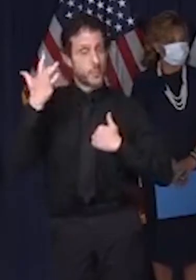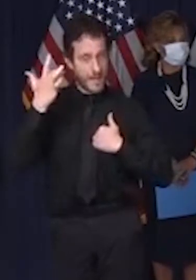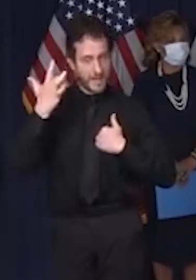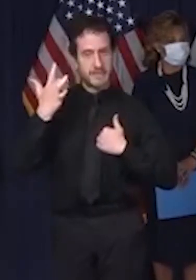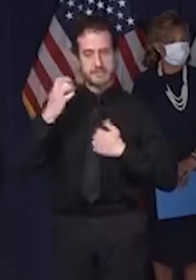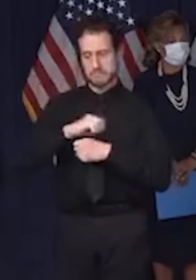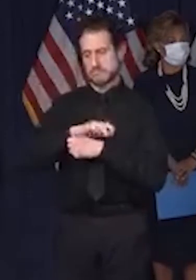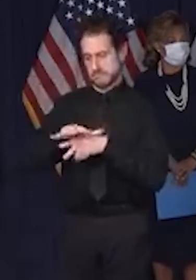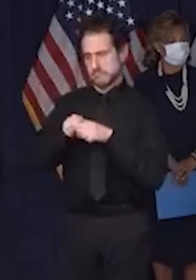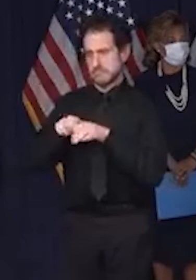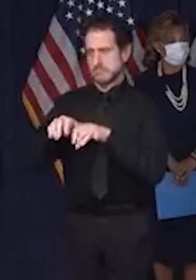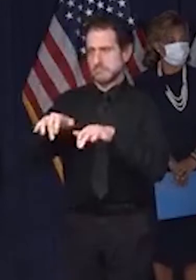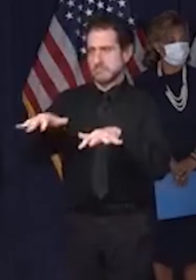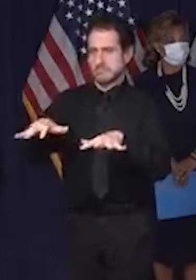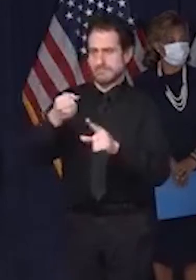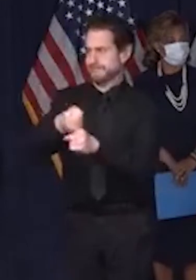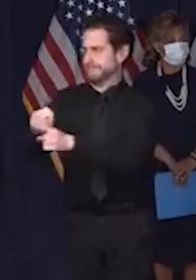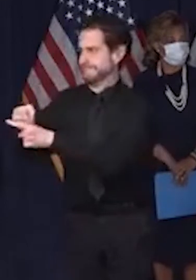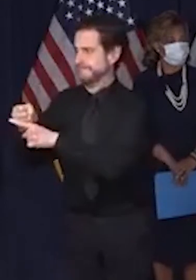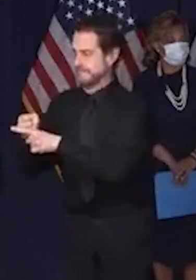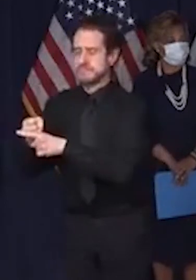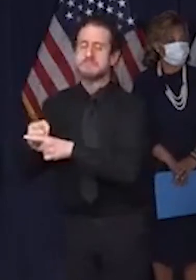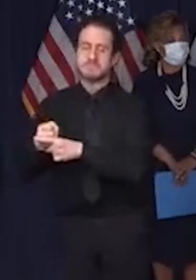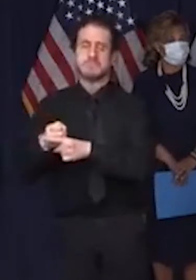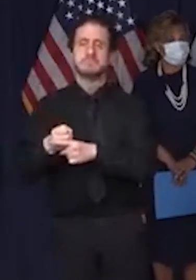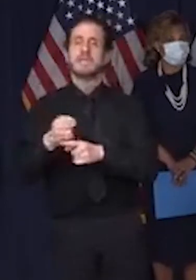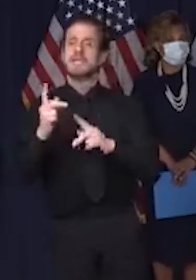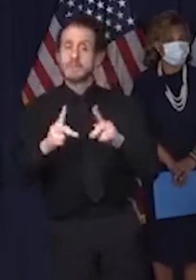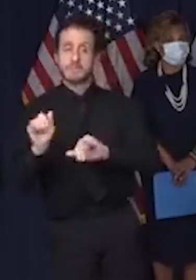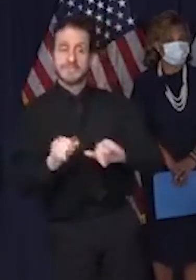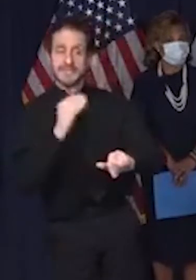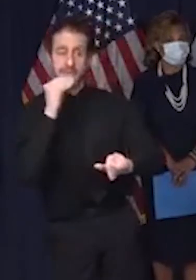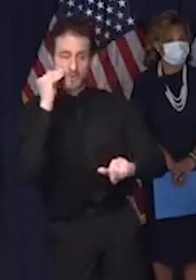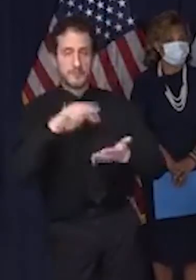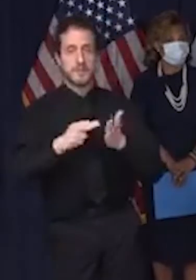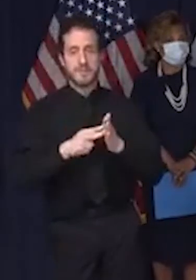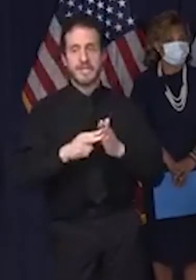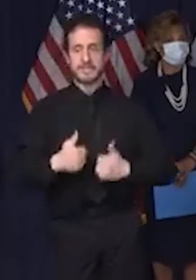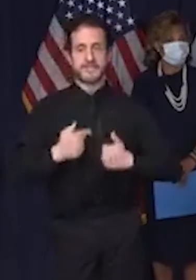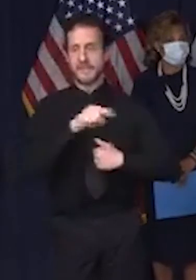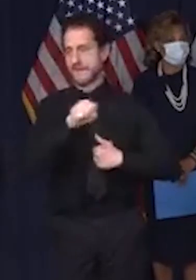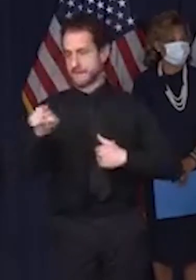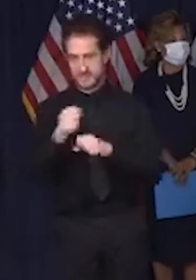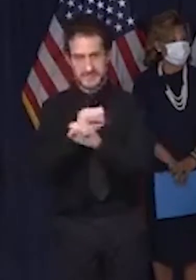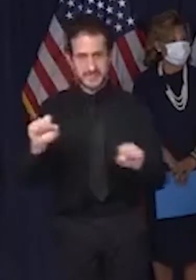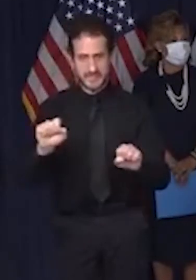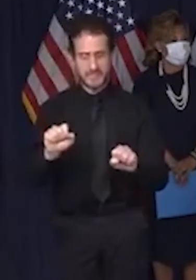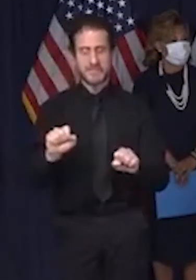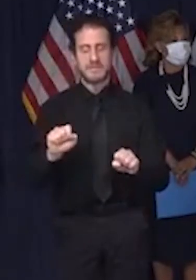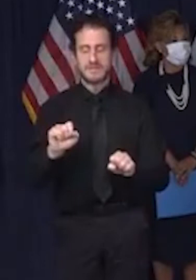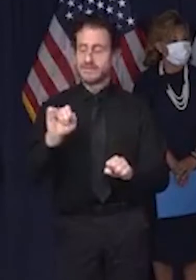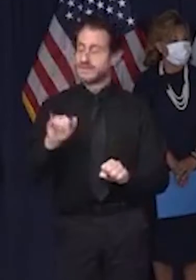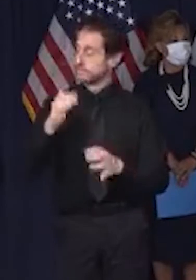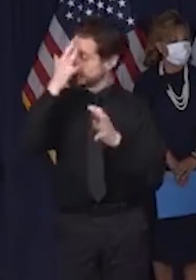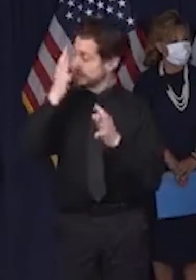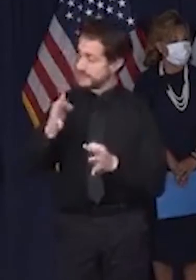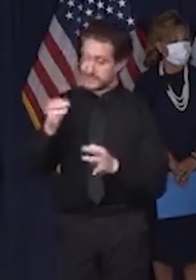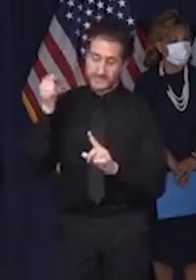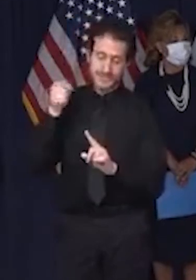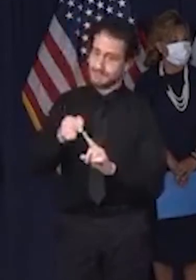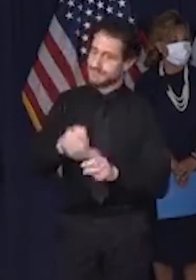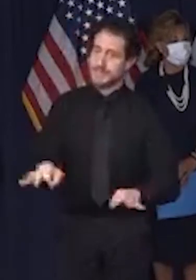time? The answer to that question leaves us with only one path forward. Over the last